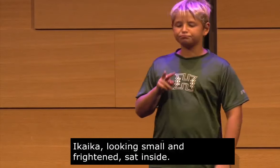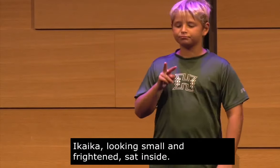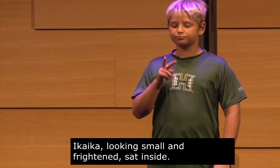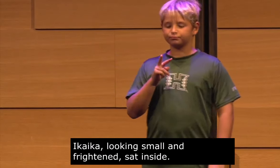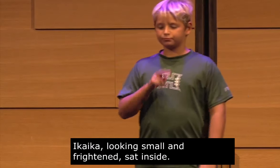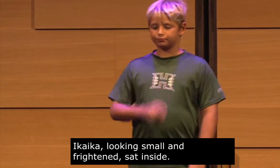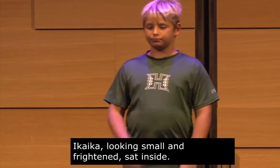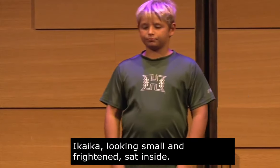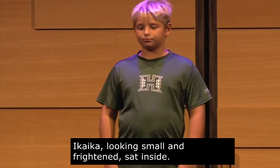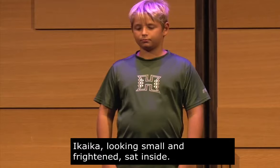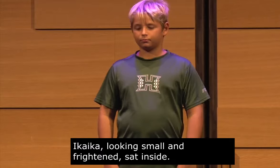inside.